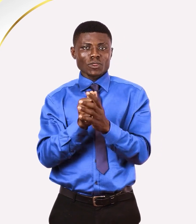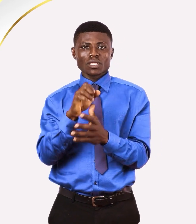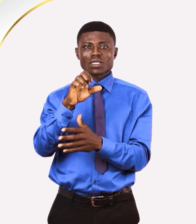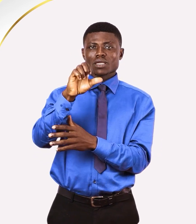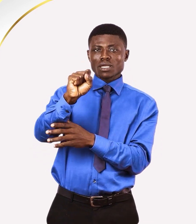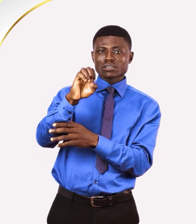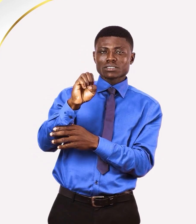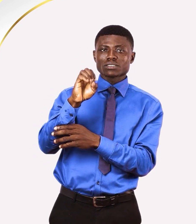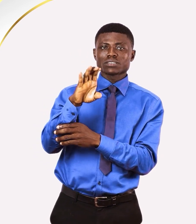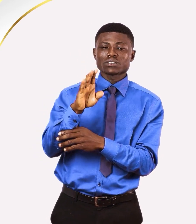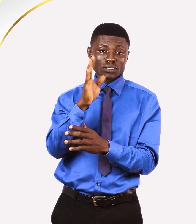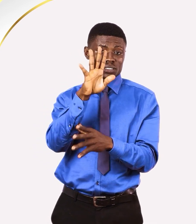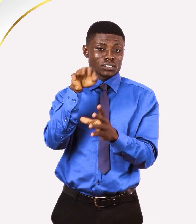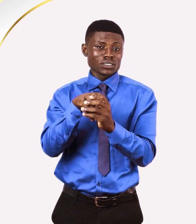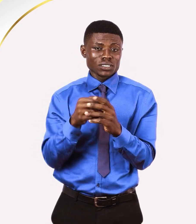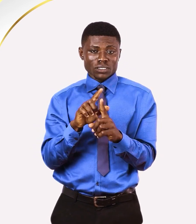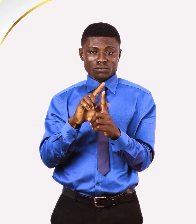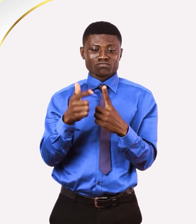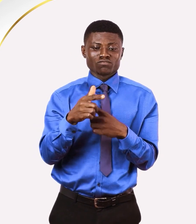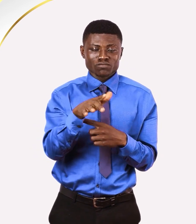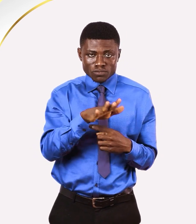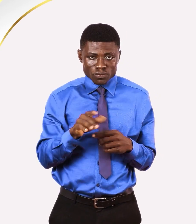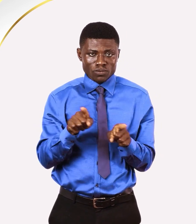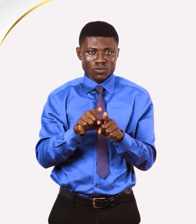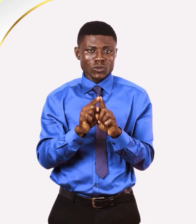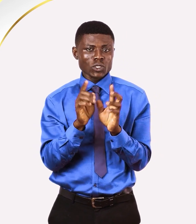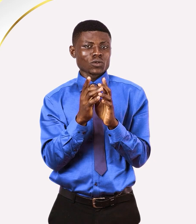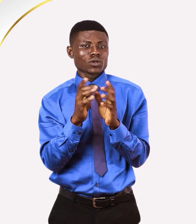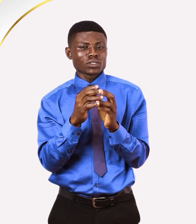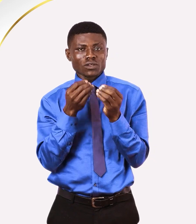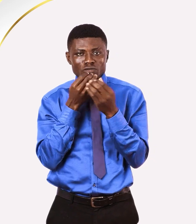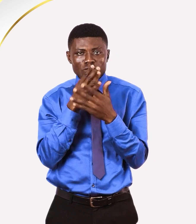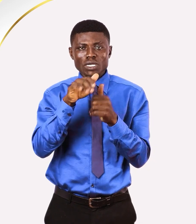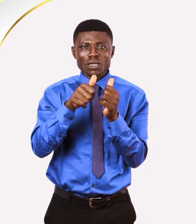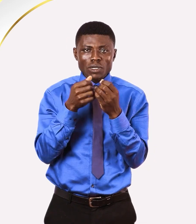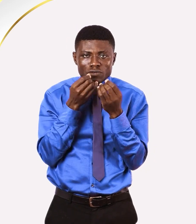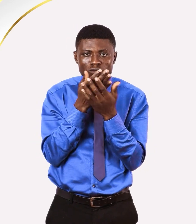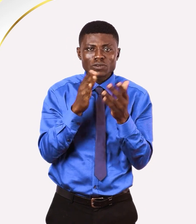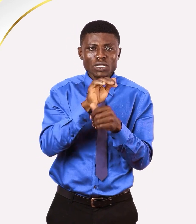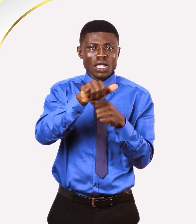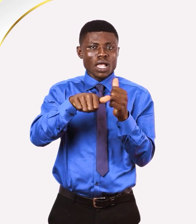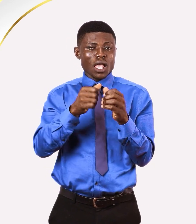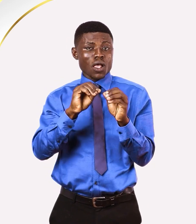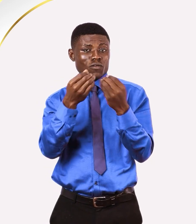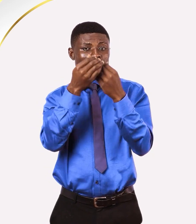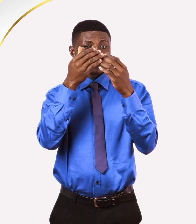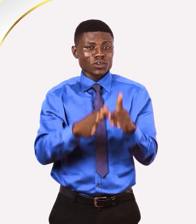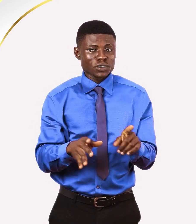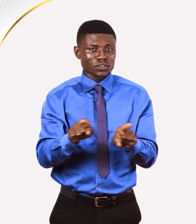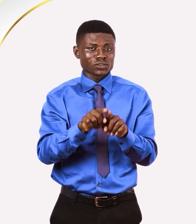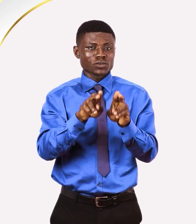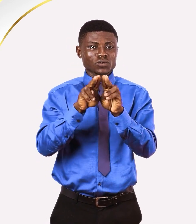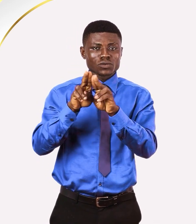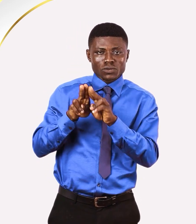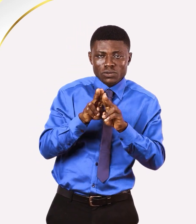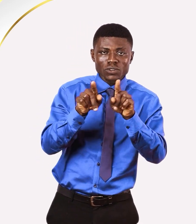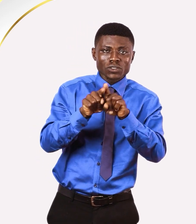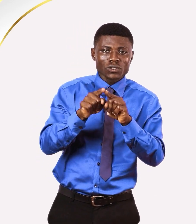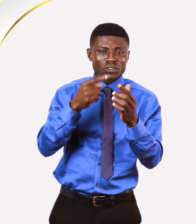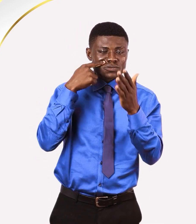the SEC, including the location and contact details of its information officer and